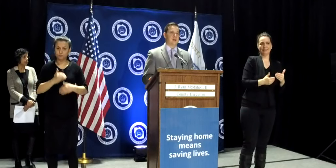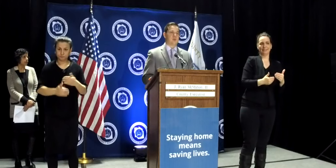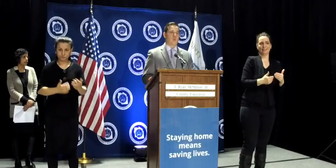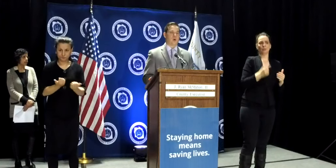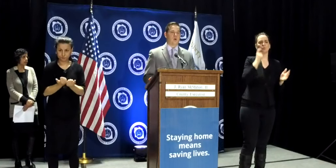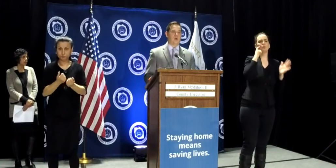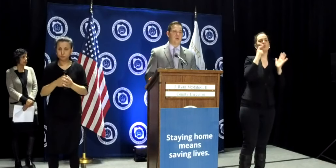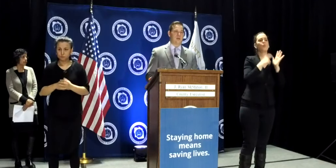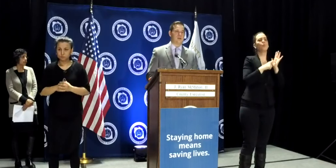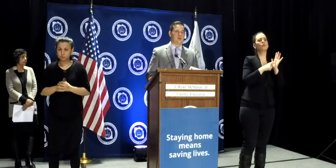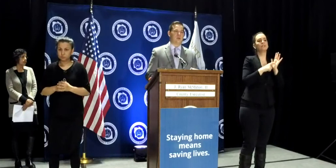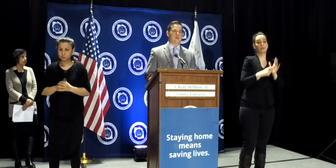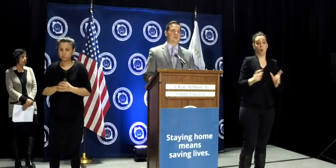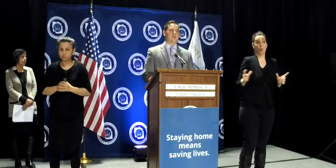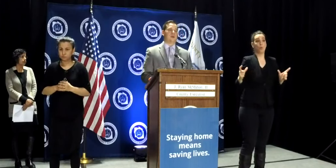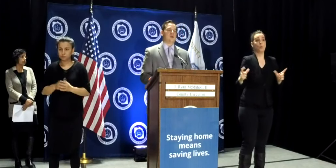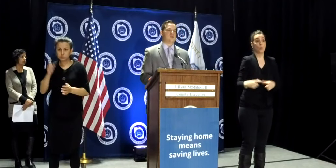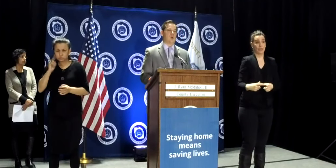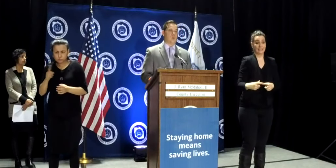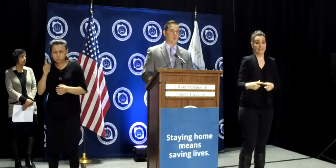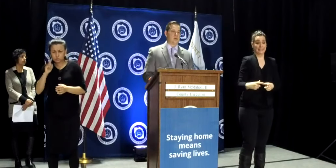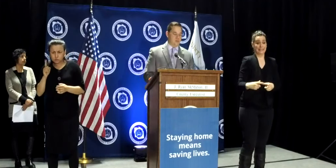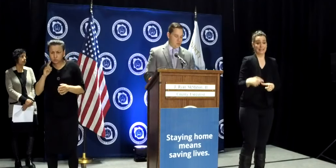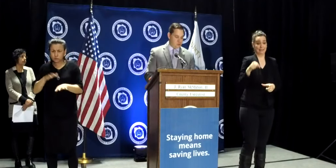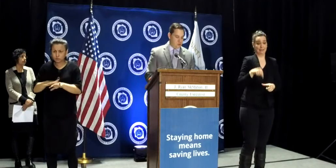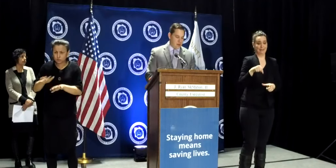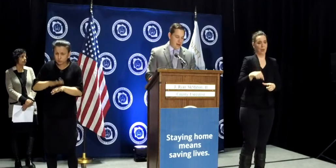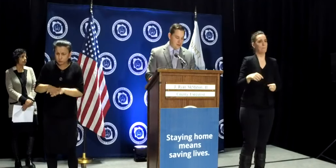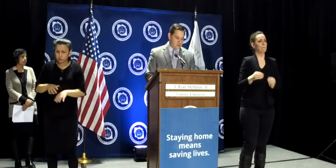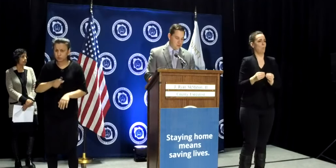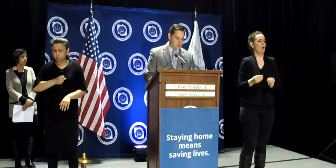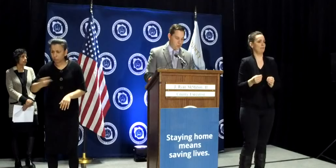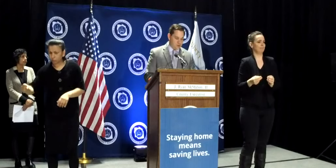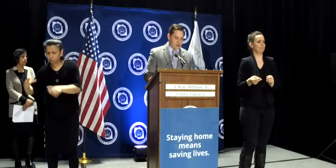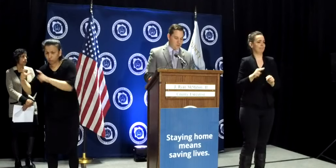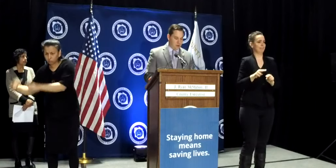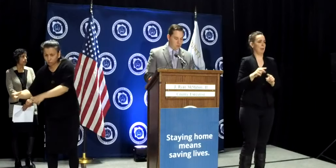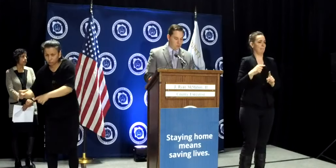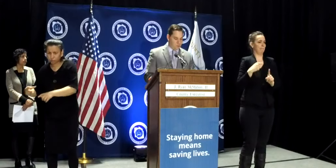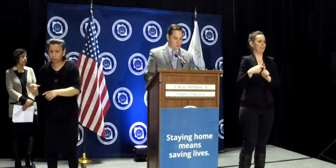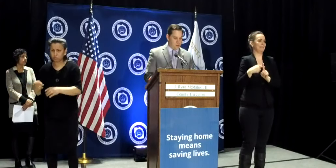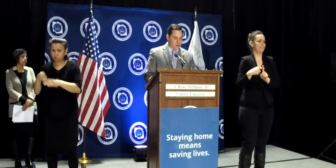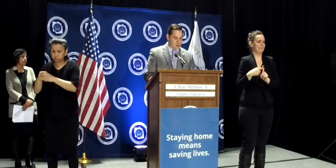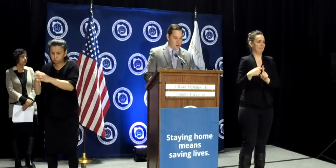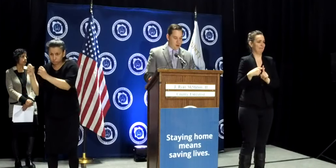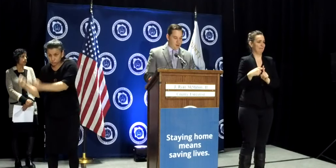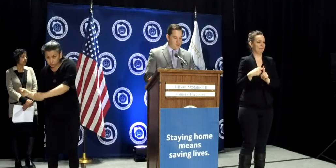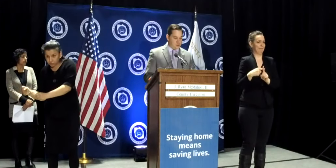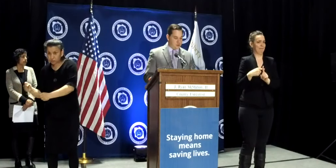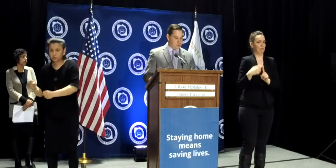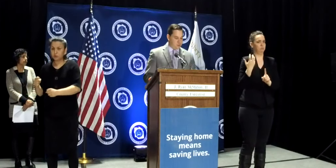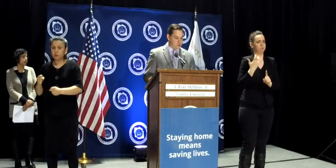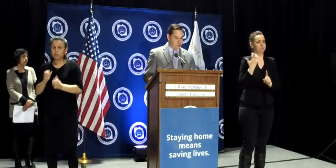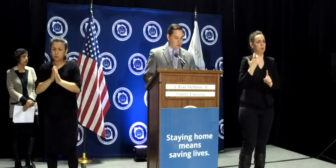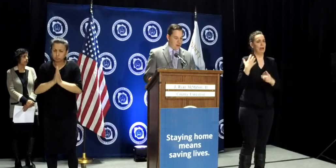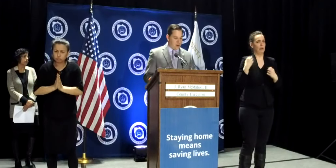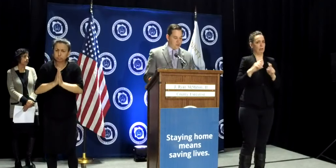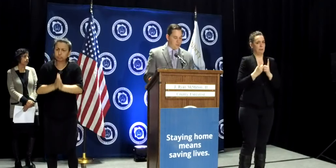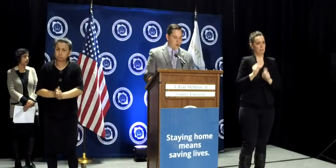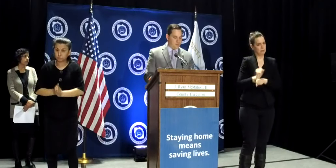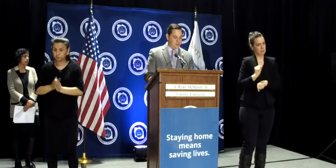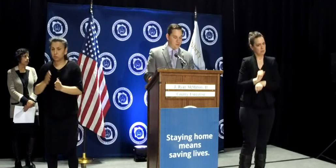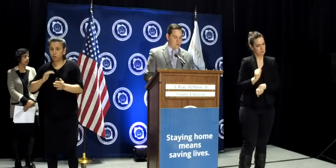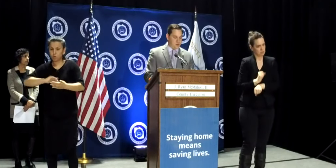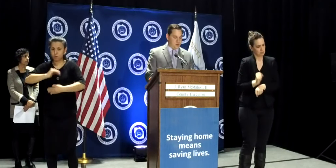day. The workload is increasing, so we need you to utilize the tools that are available. And certainly, please go to our